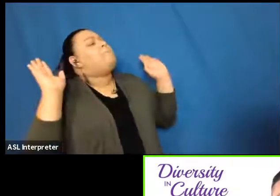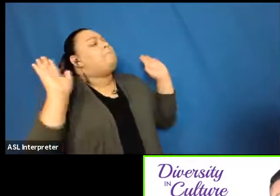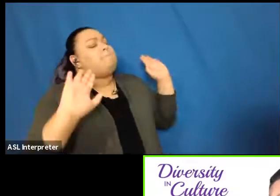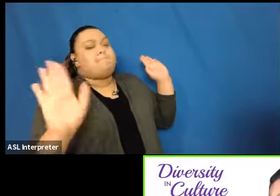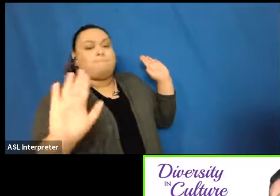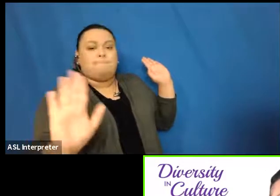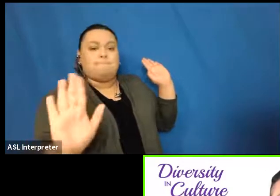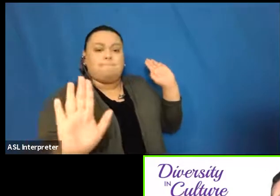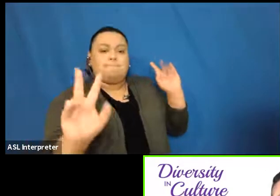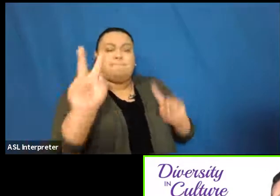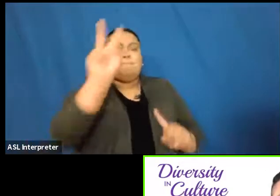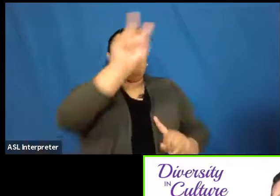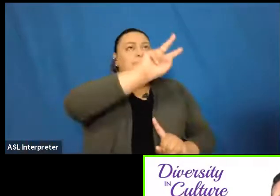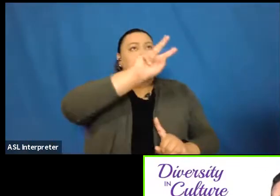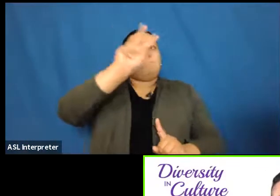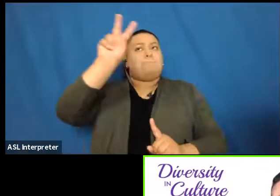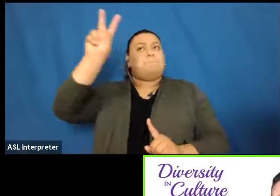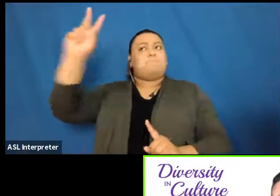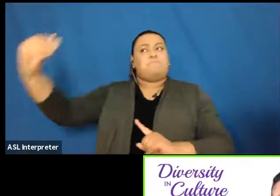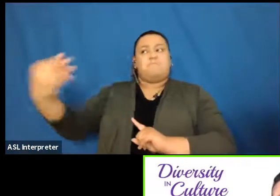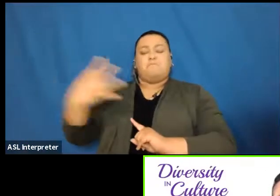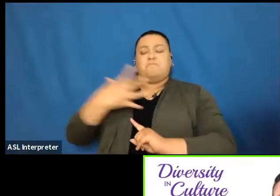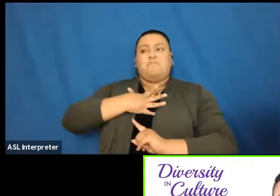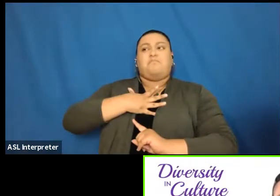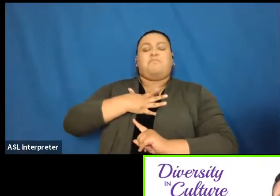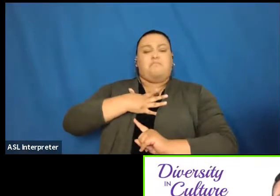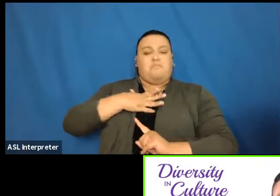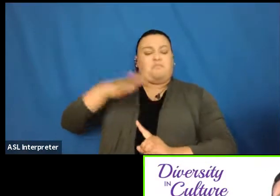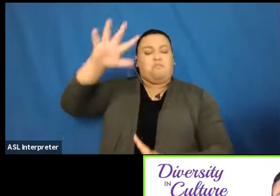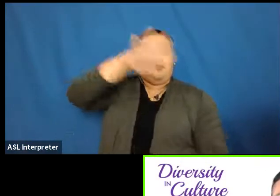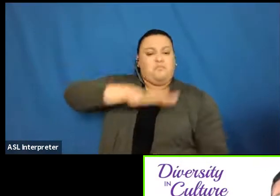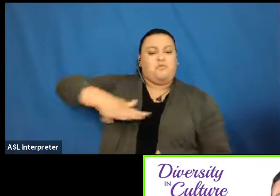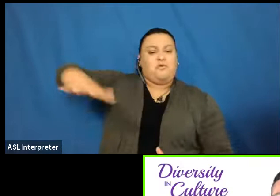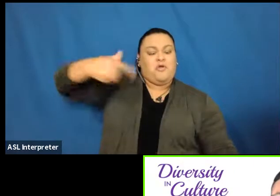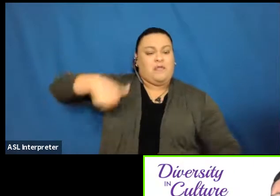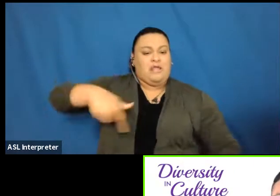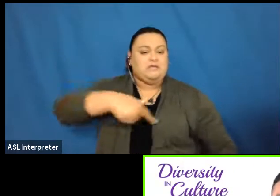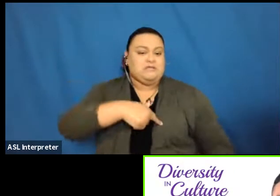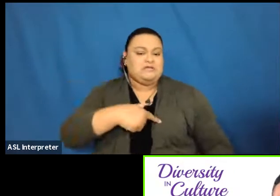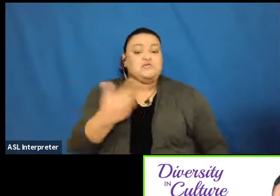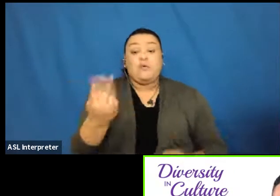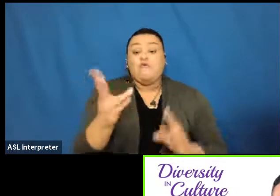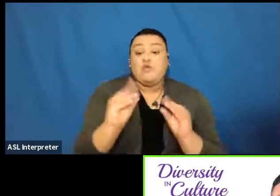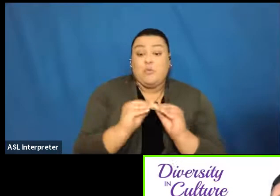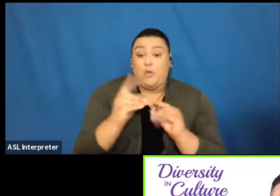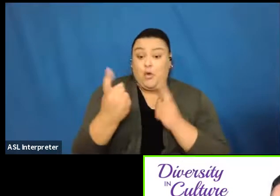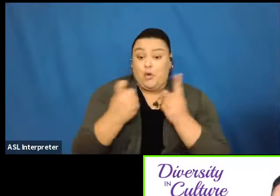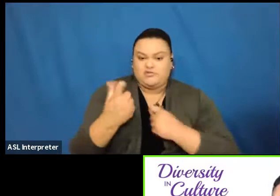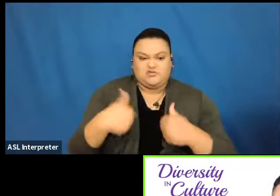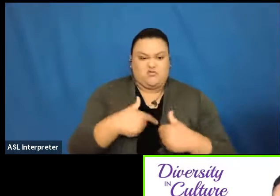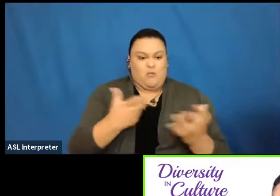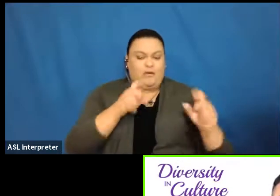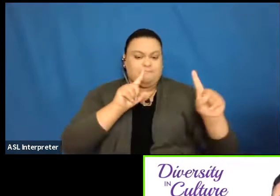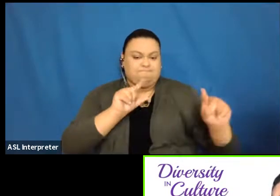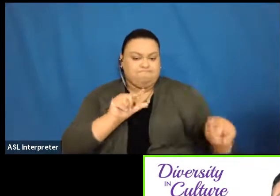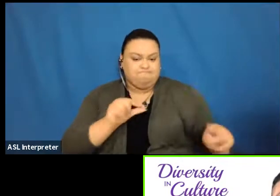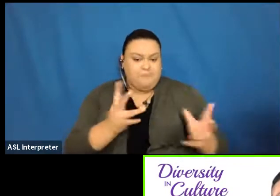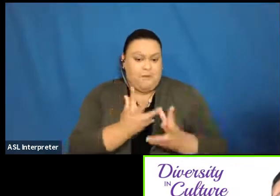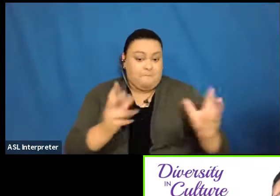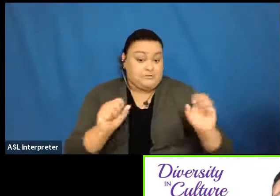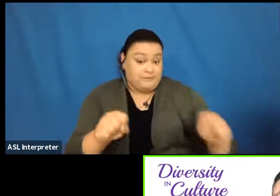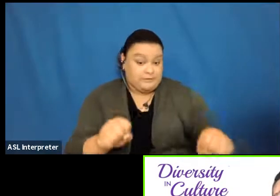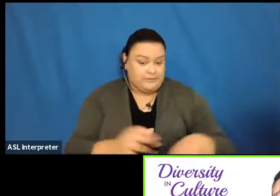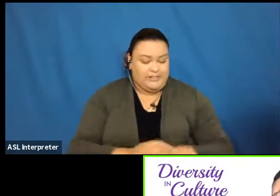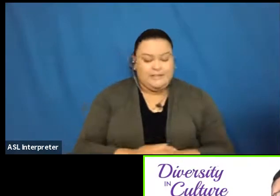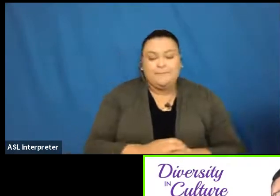the inspiration, the motivation is right there, right? Exactly. So a couple more. We want to get as many of these questions and comments as